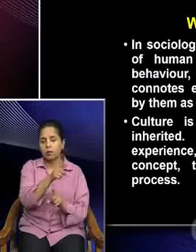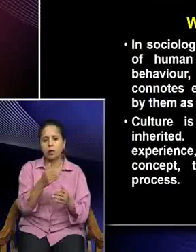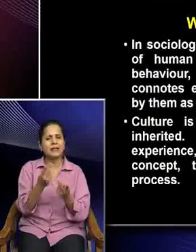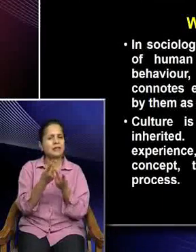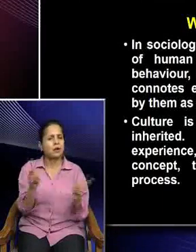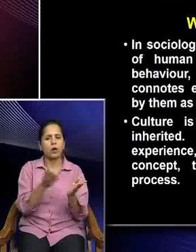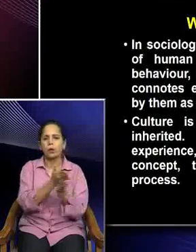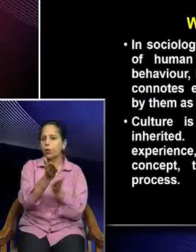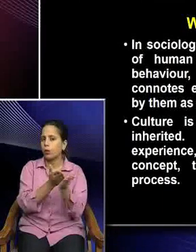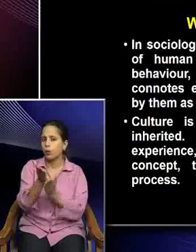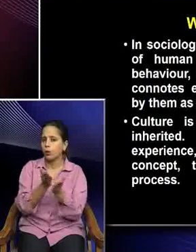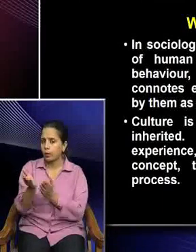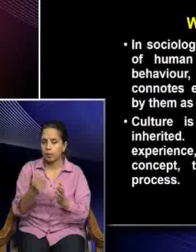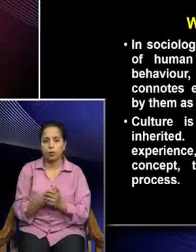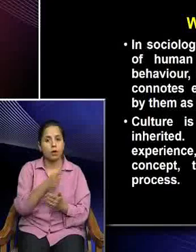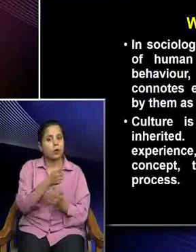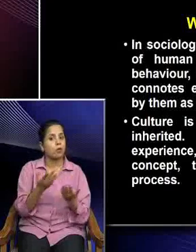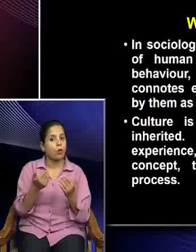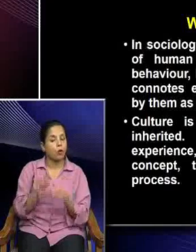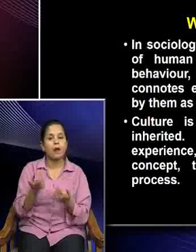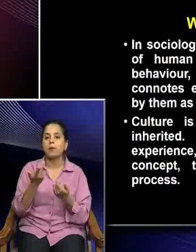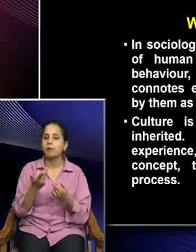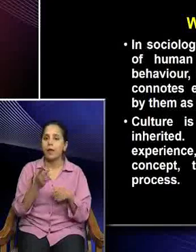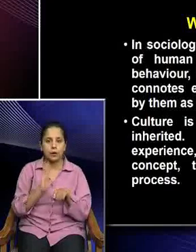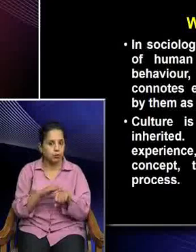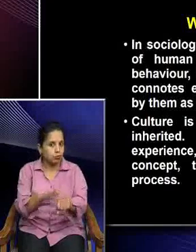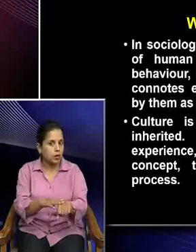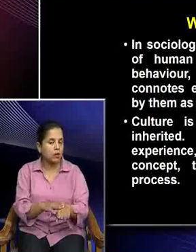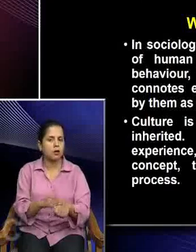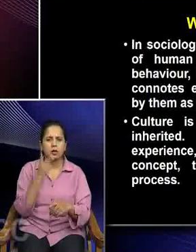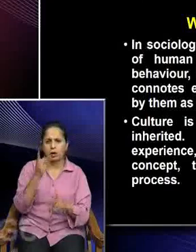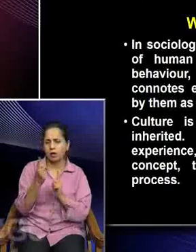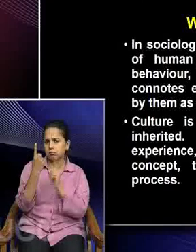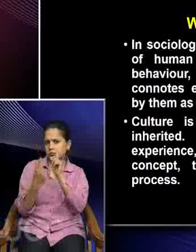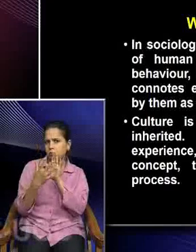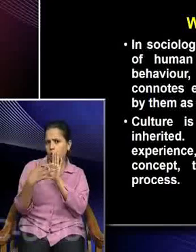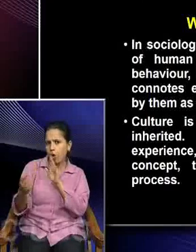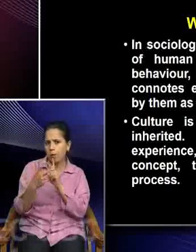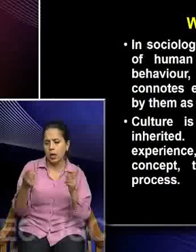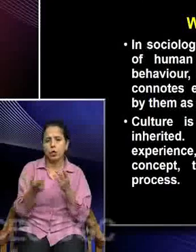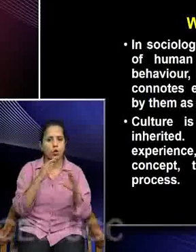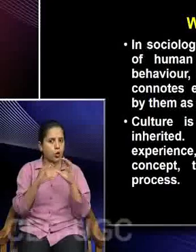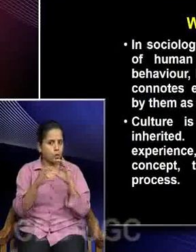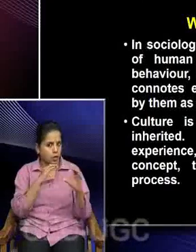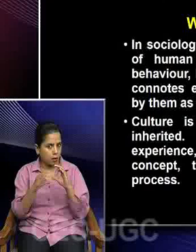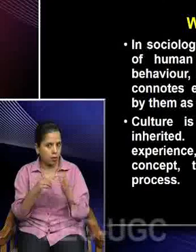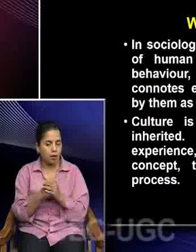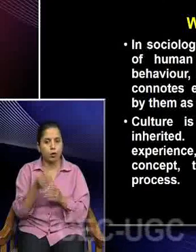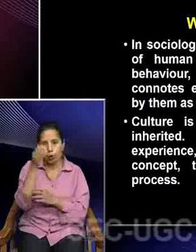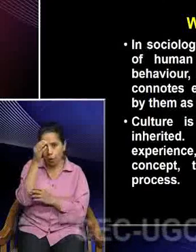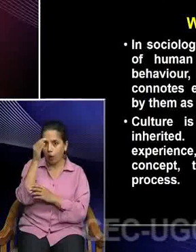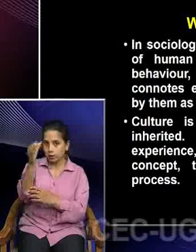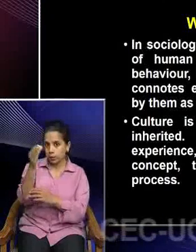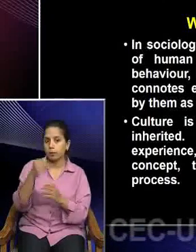different ways. It could be through experience, imitation, communication,